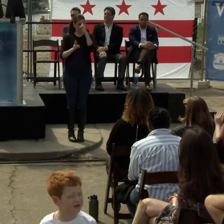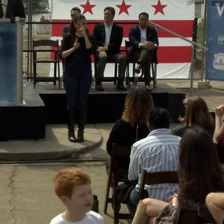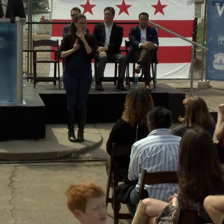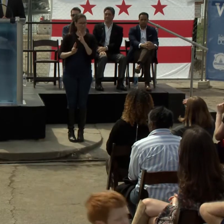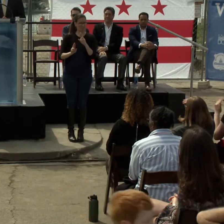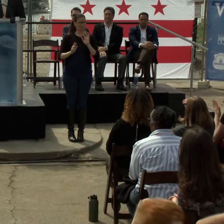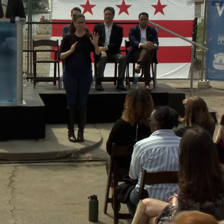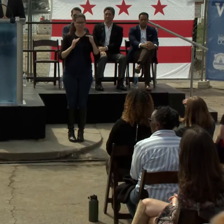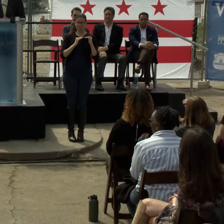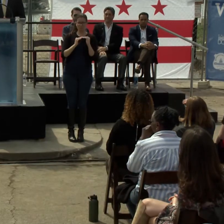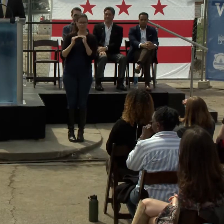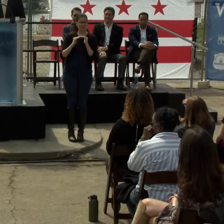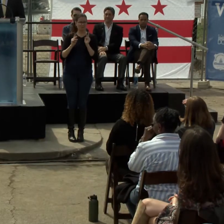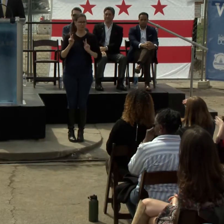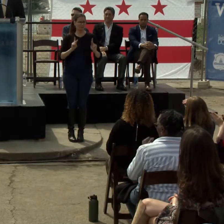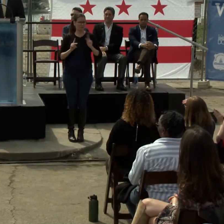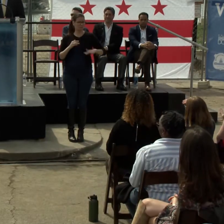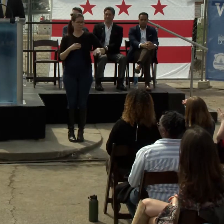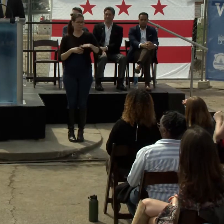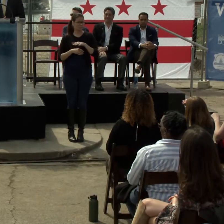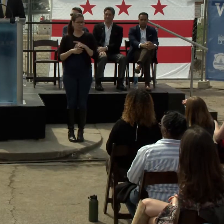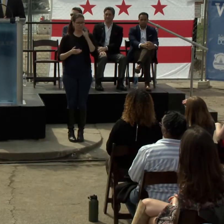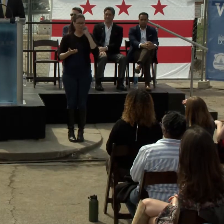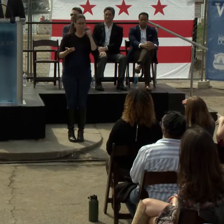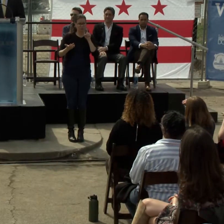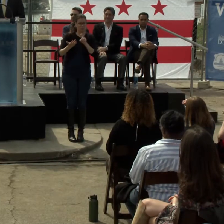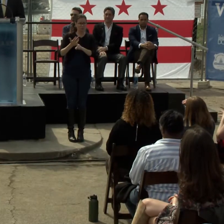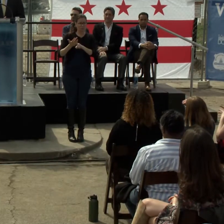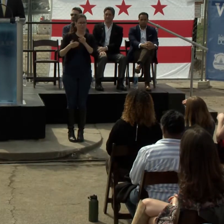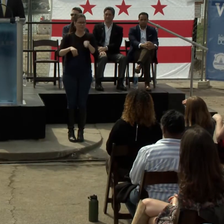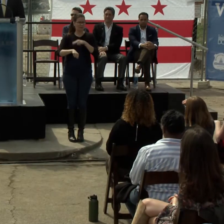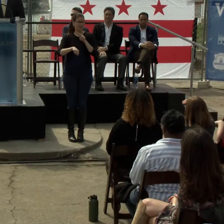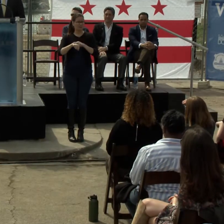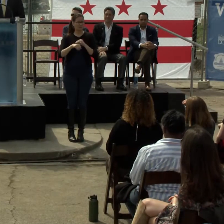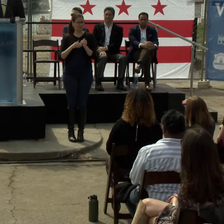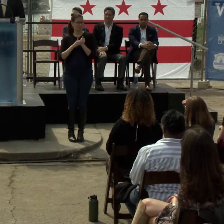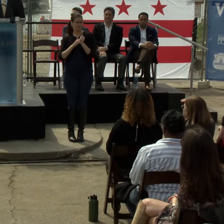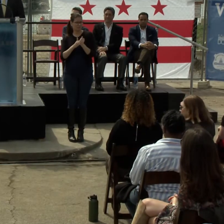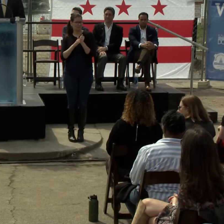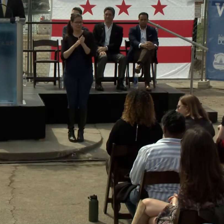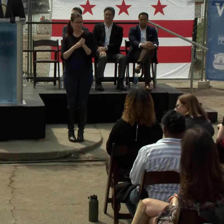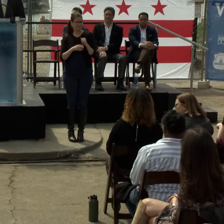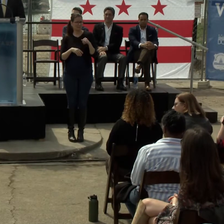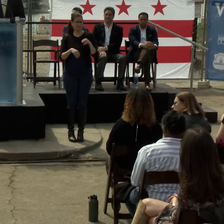recognized nationally for leading the nation's capital to a period of sustained